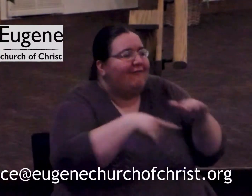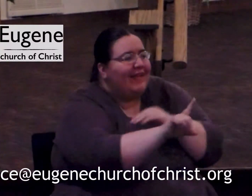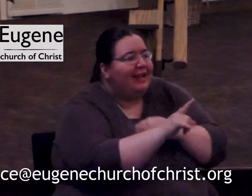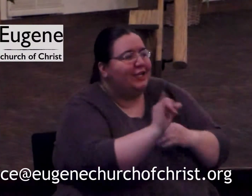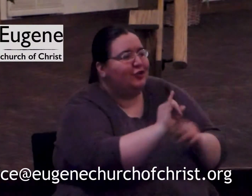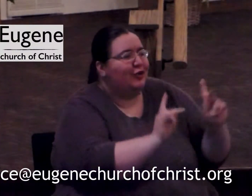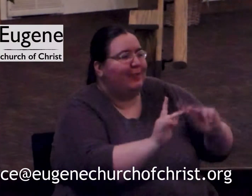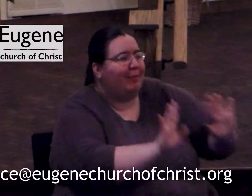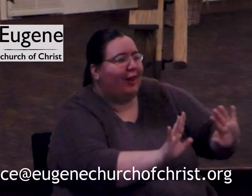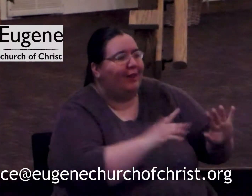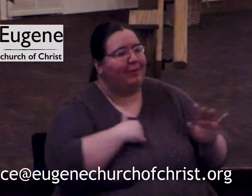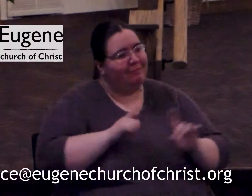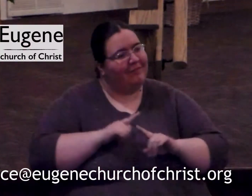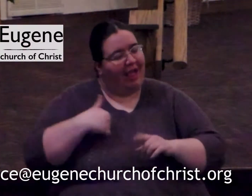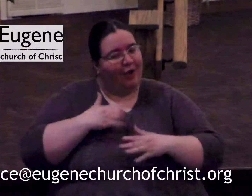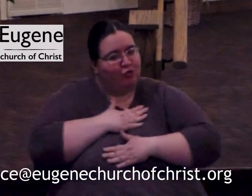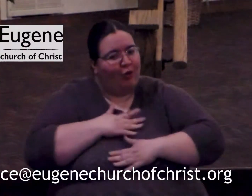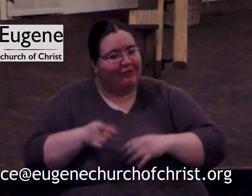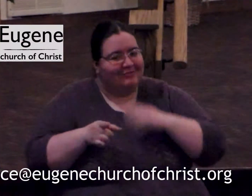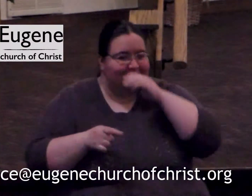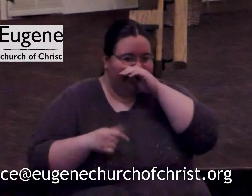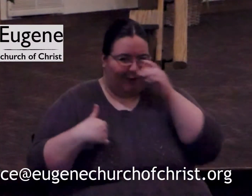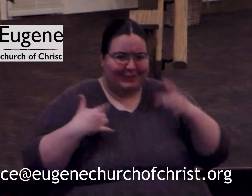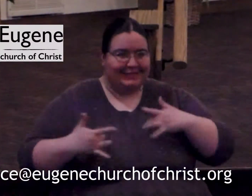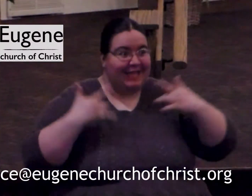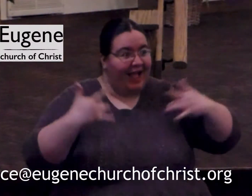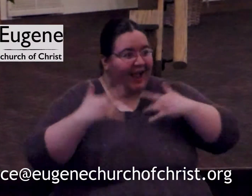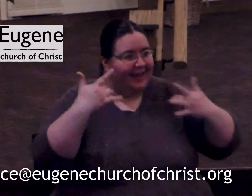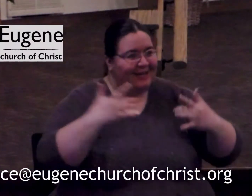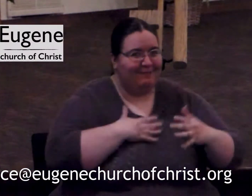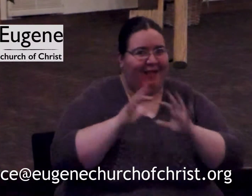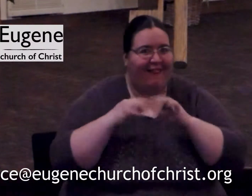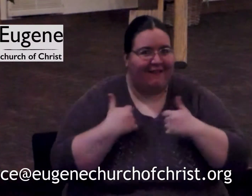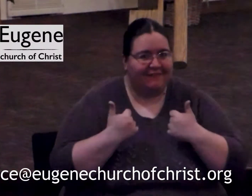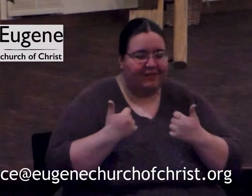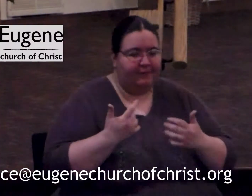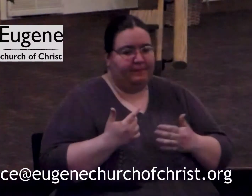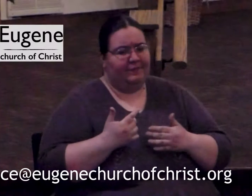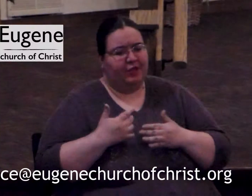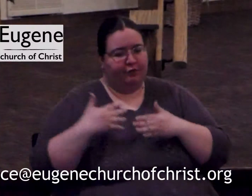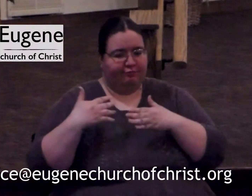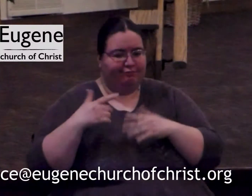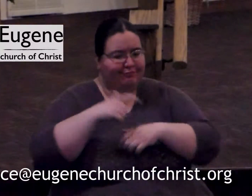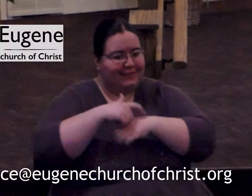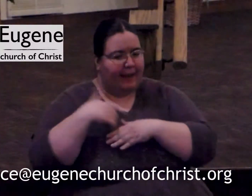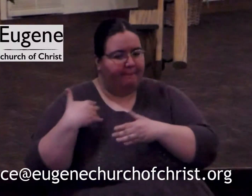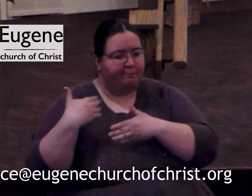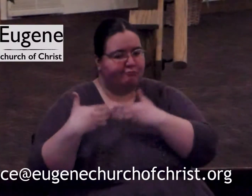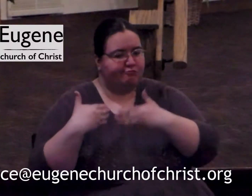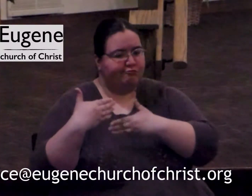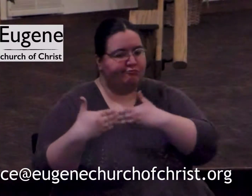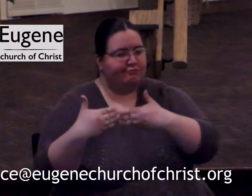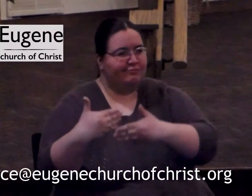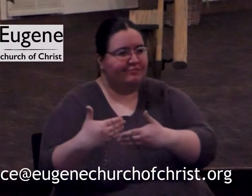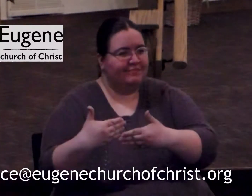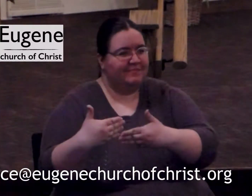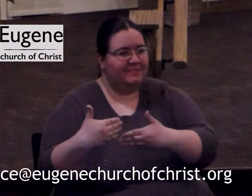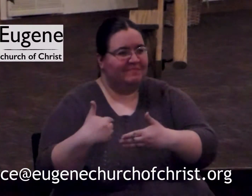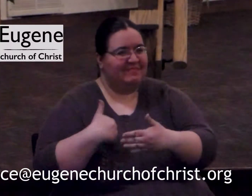I was excited about life. And somewhere in the midst of that 10 years, it began to take a turn. And I started to become a little more of a grown-up